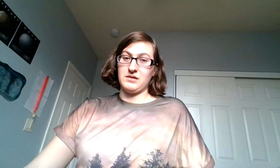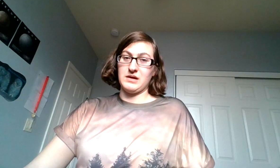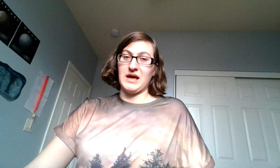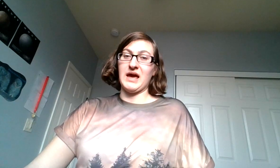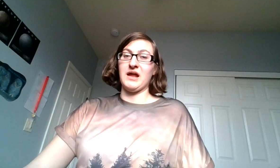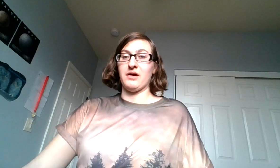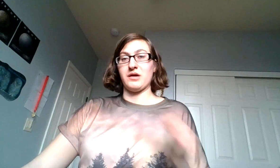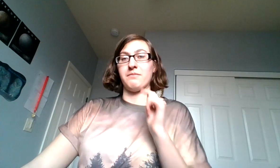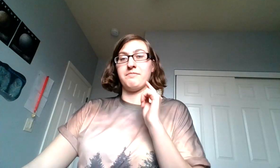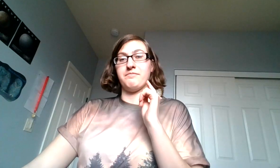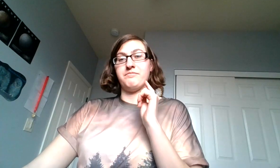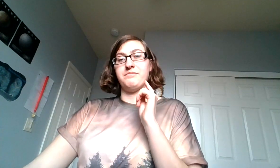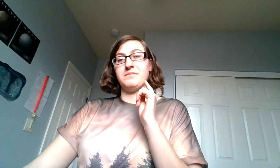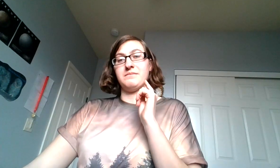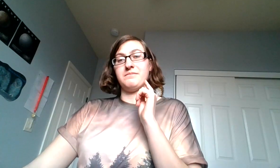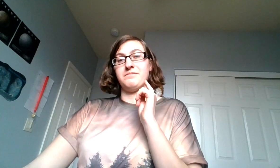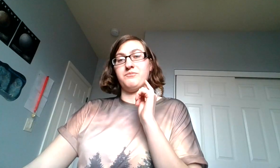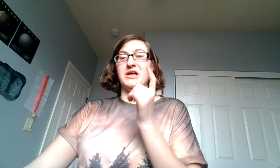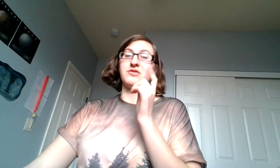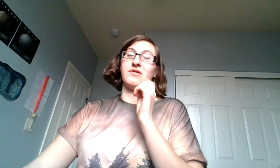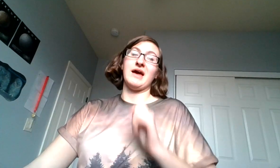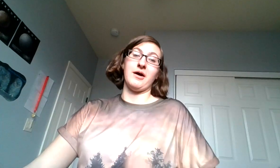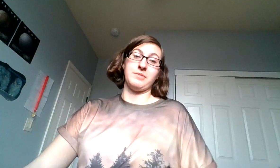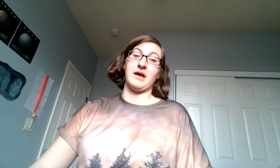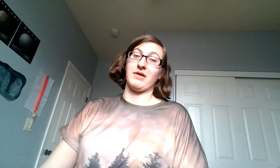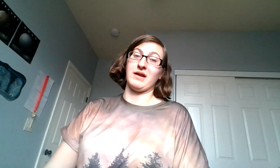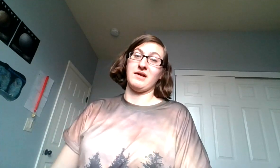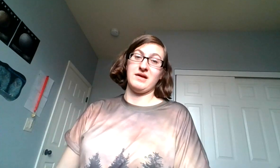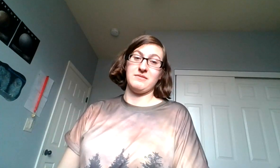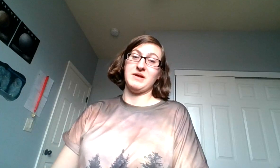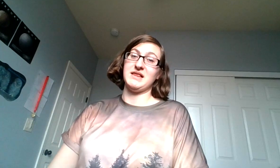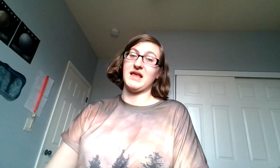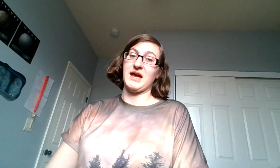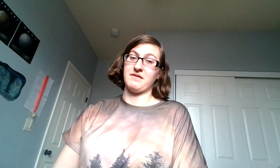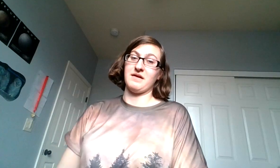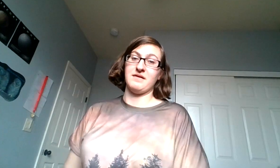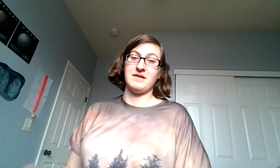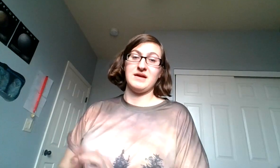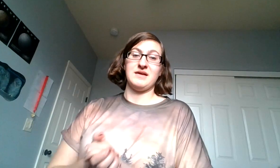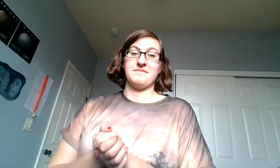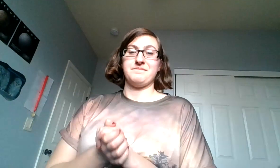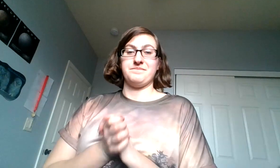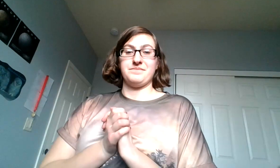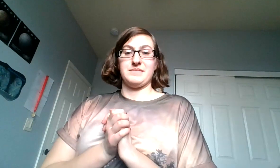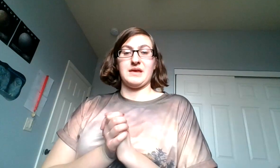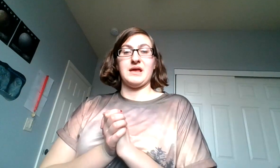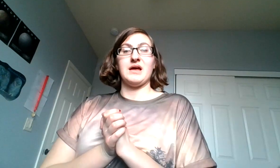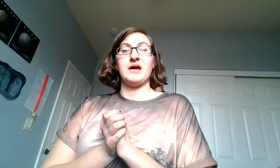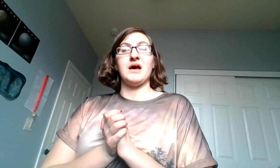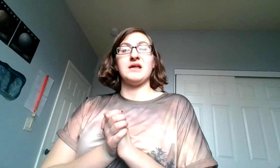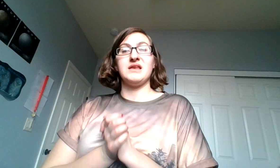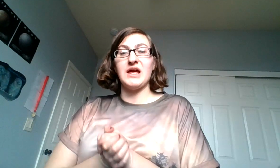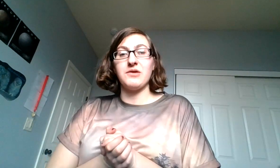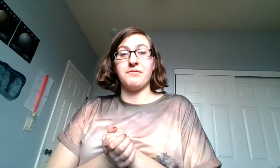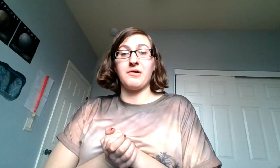And also, be so on helping anyone. Be safe. Thank you for